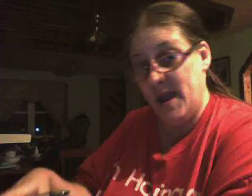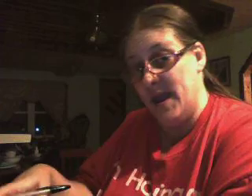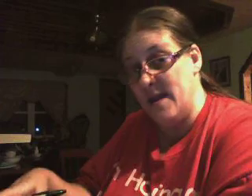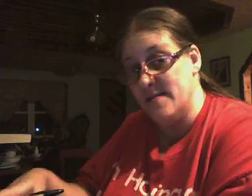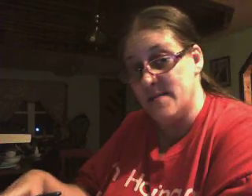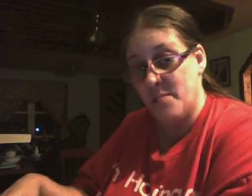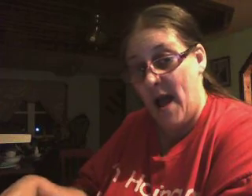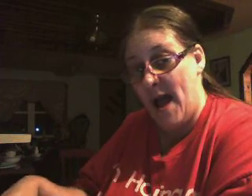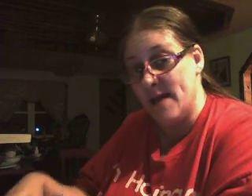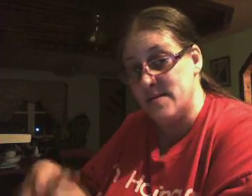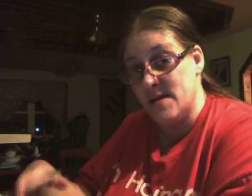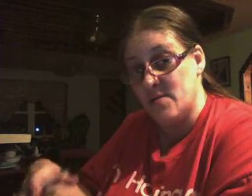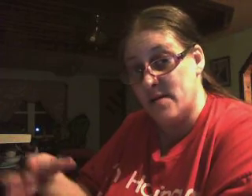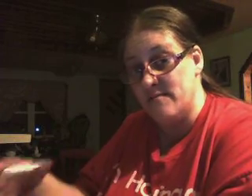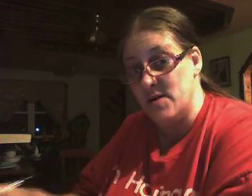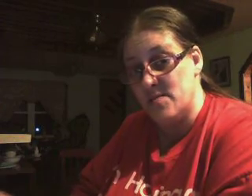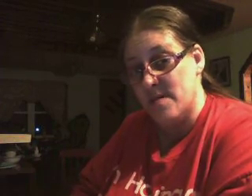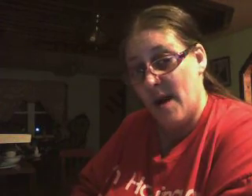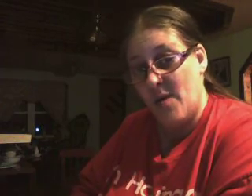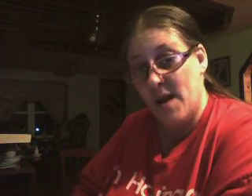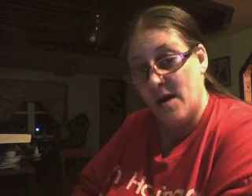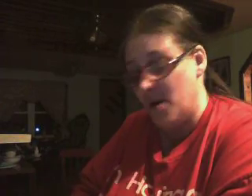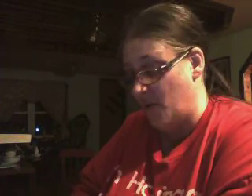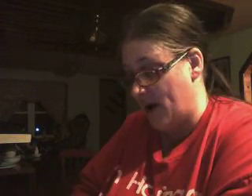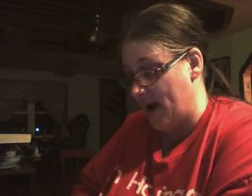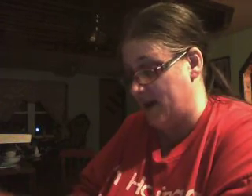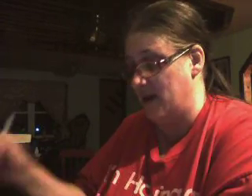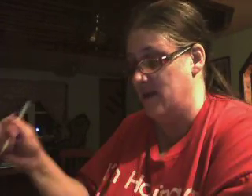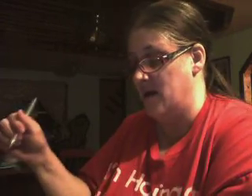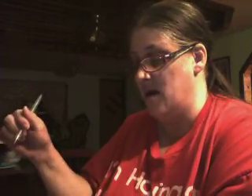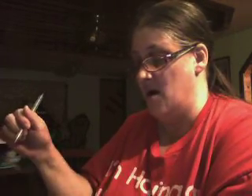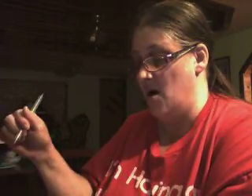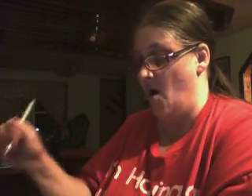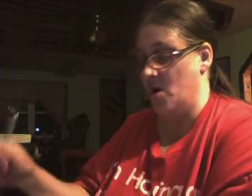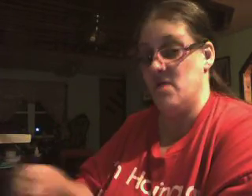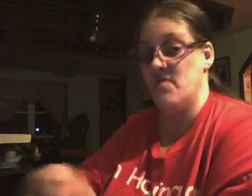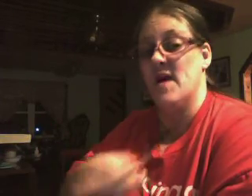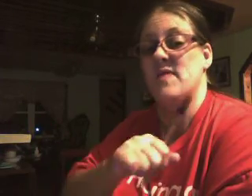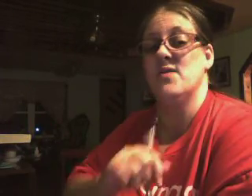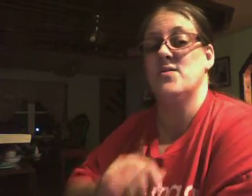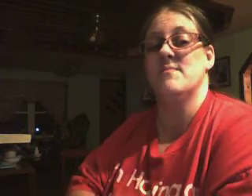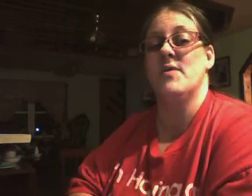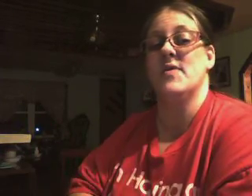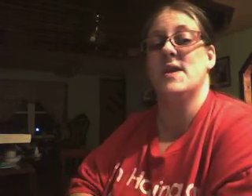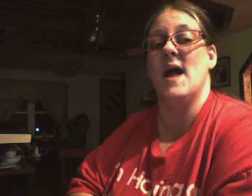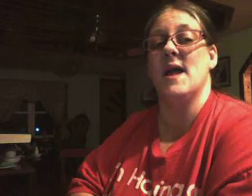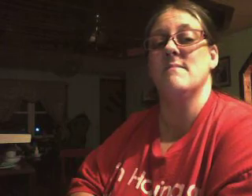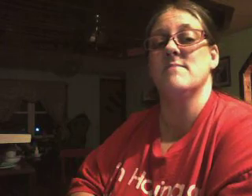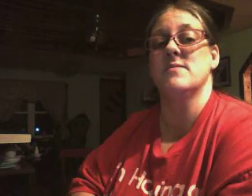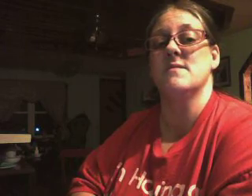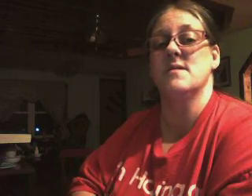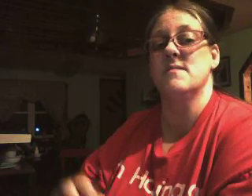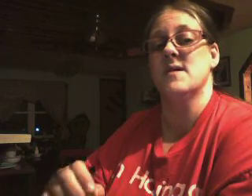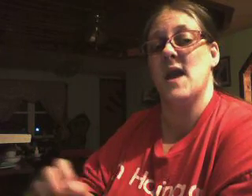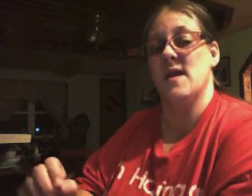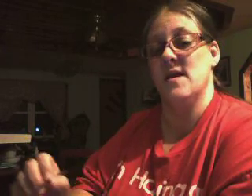be surprised, secretive, mystery that way and not know what kind you're getting? Or do you think they should put the names under the candy